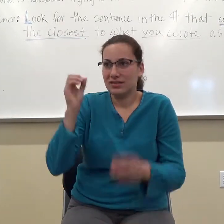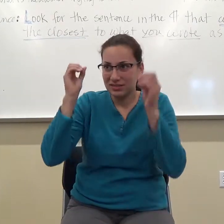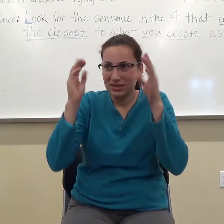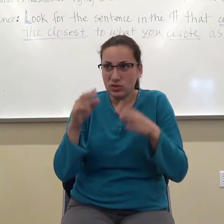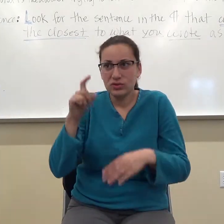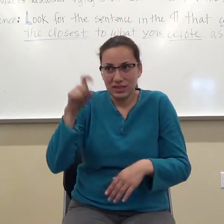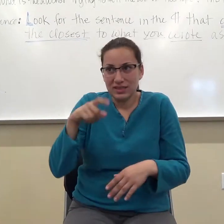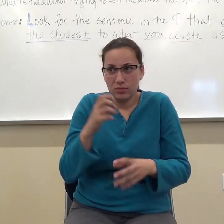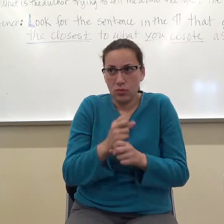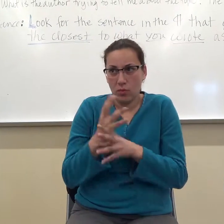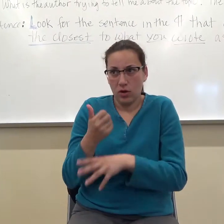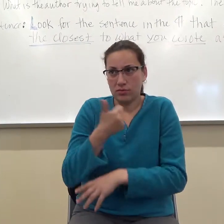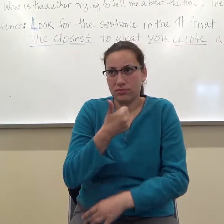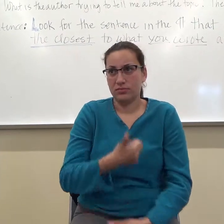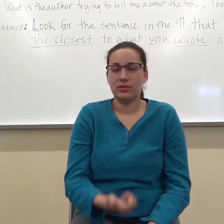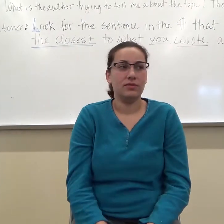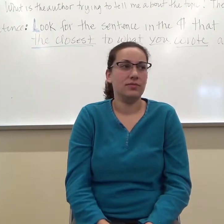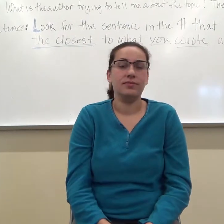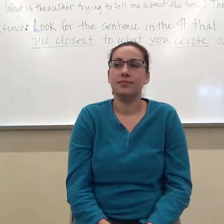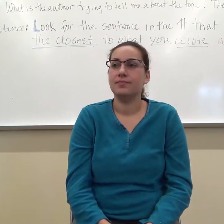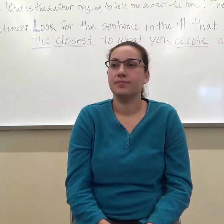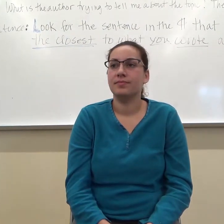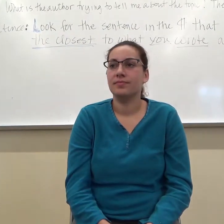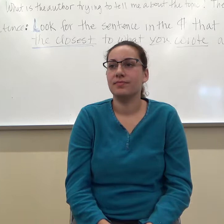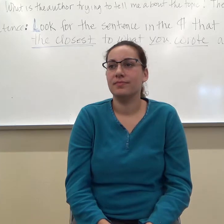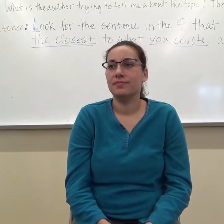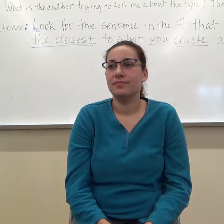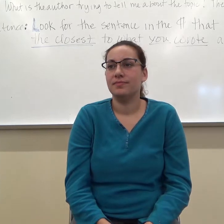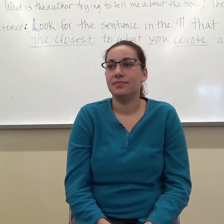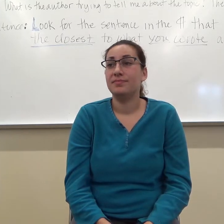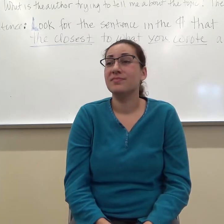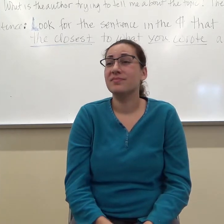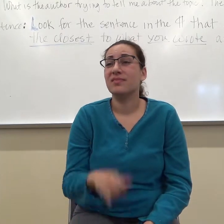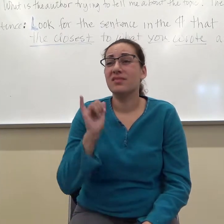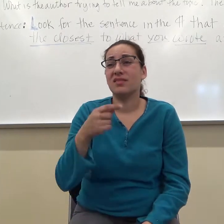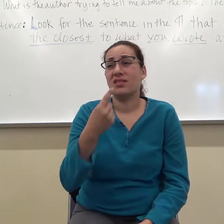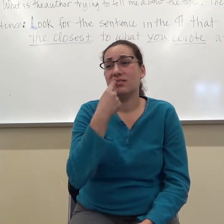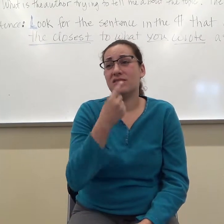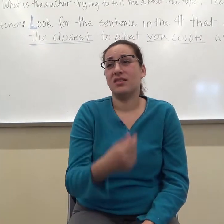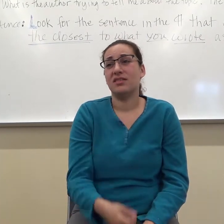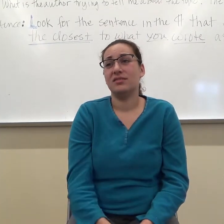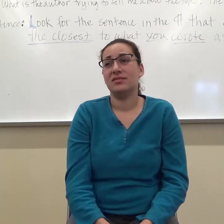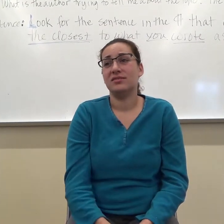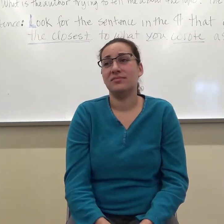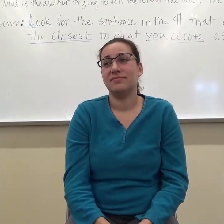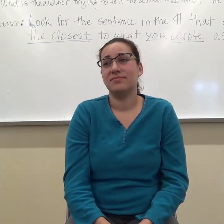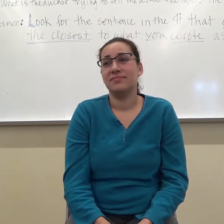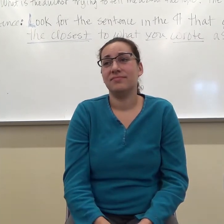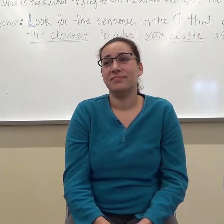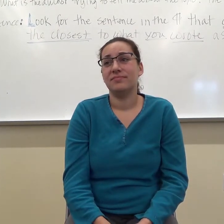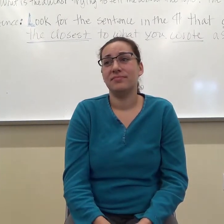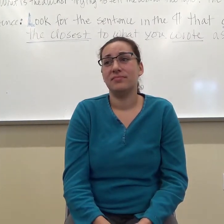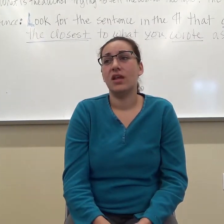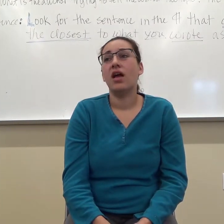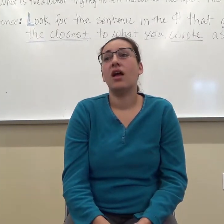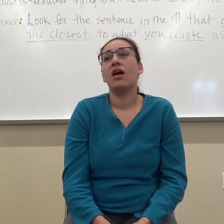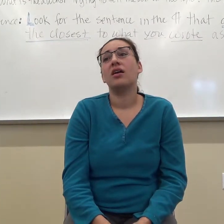When Giordano Bruno claimed that the earth revolved around the sun,